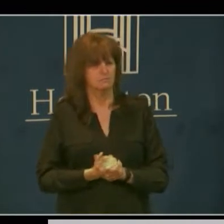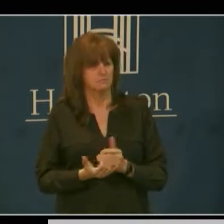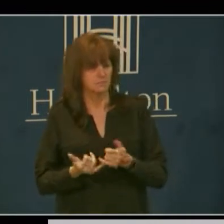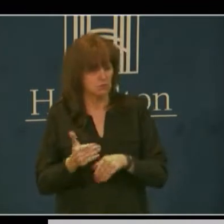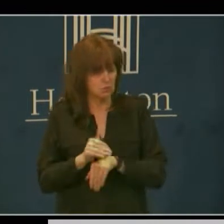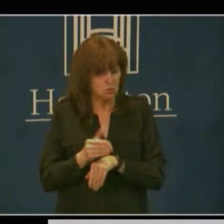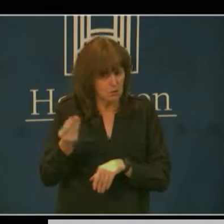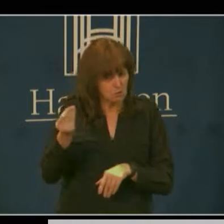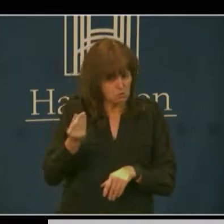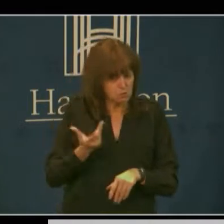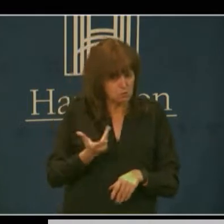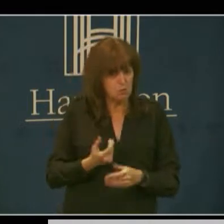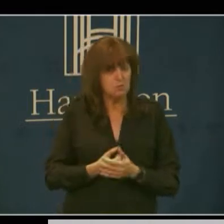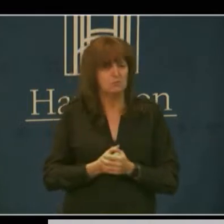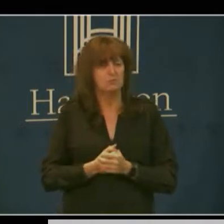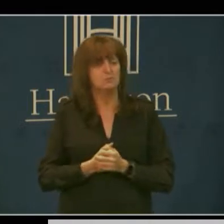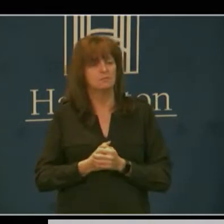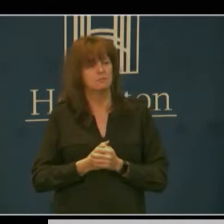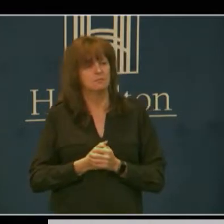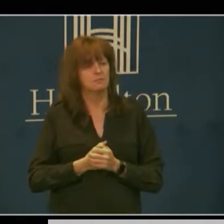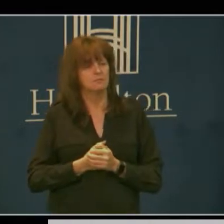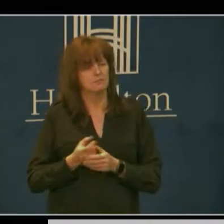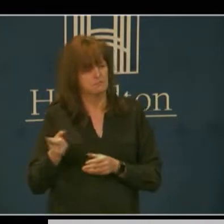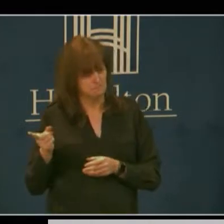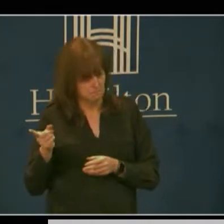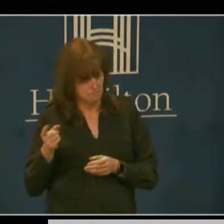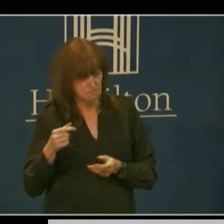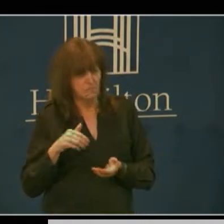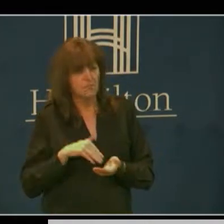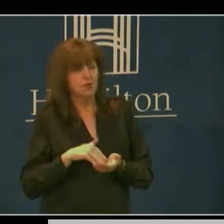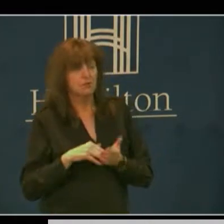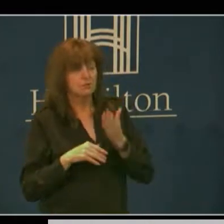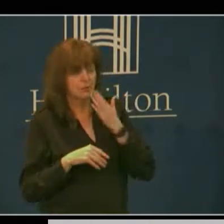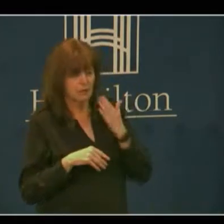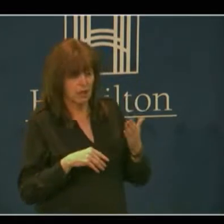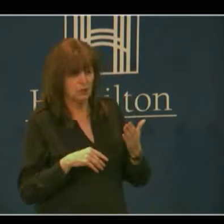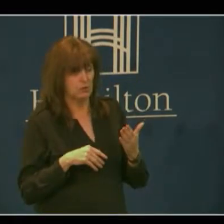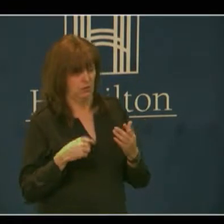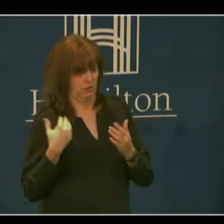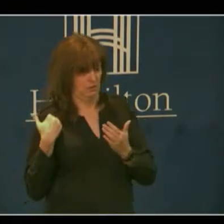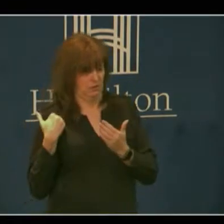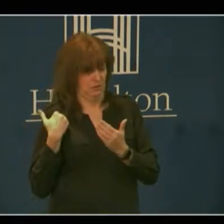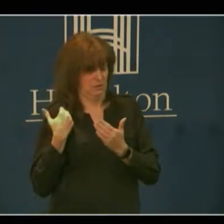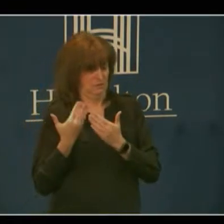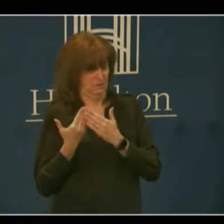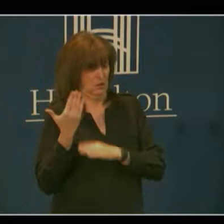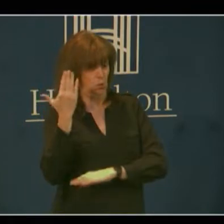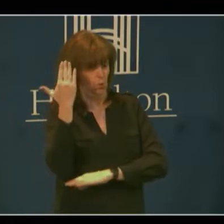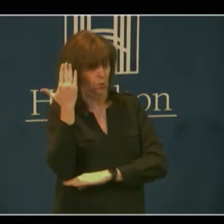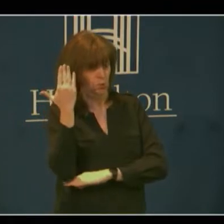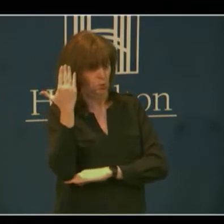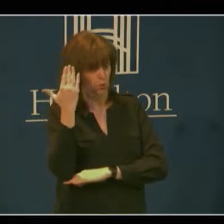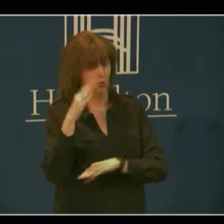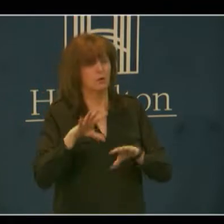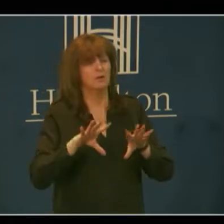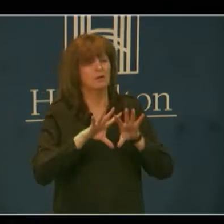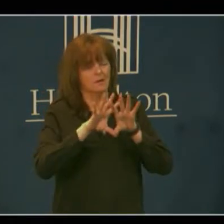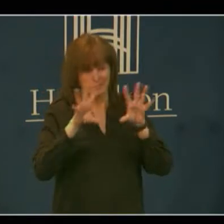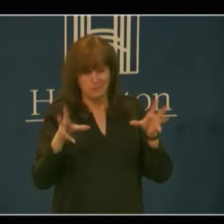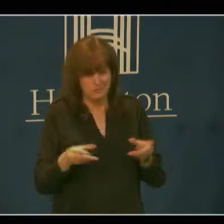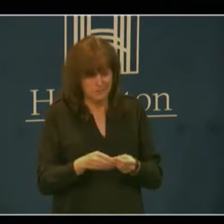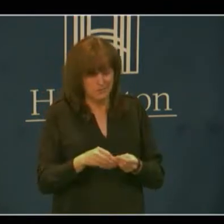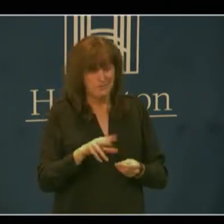Sure. Thanks, Mike. So as of noon today, we're reporting that we've had 39 cases in